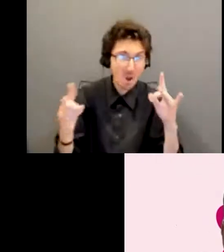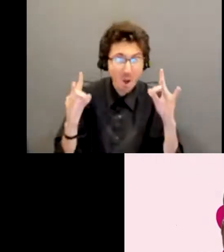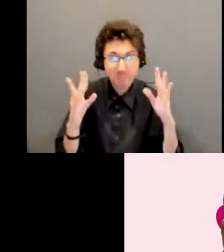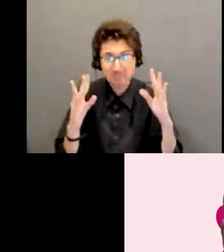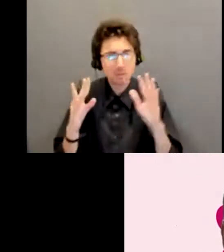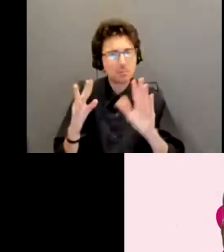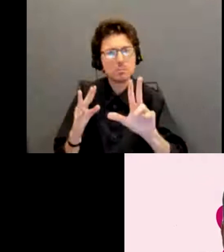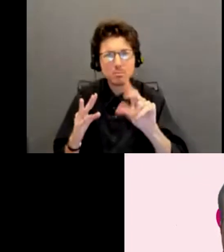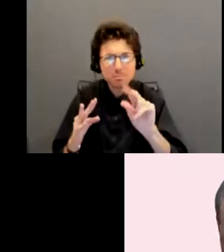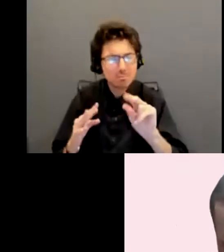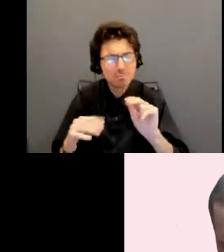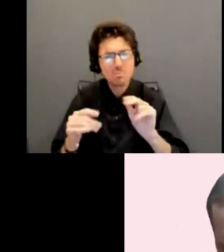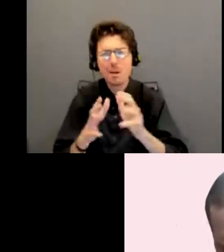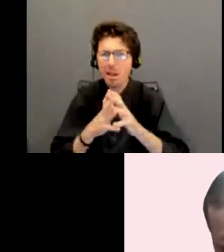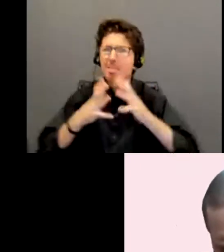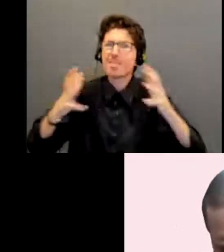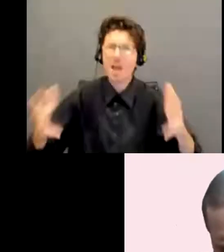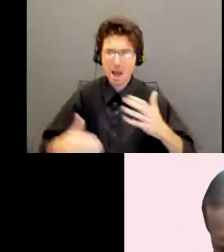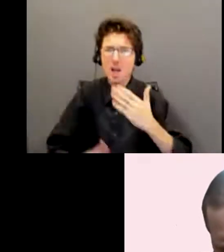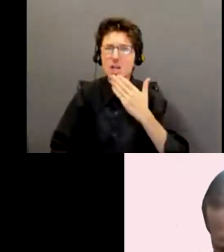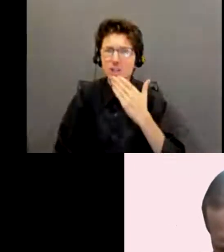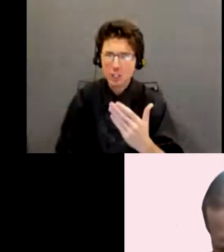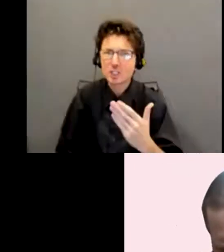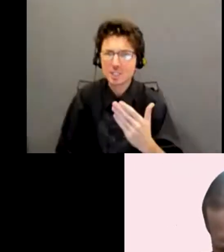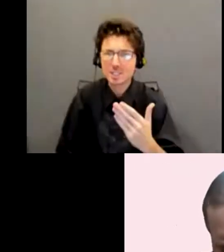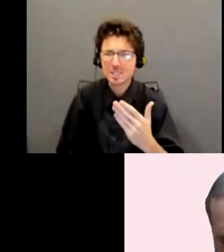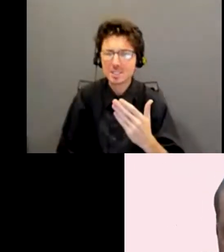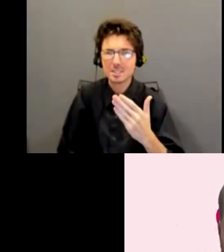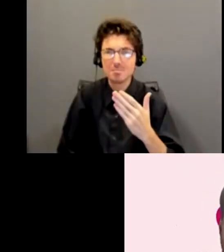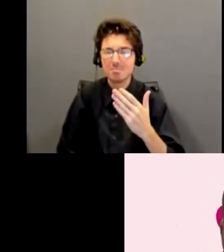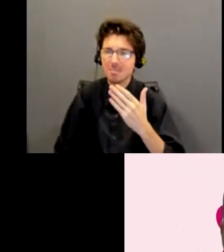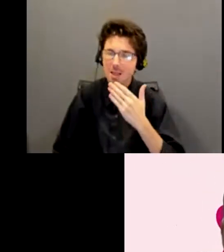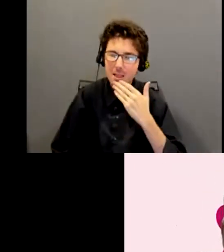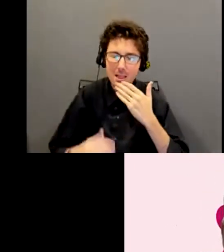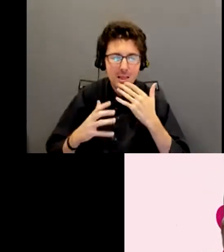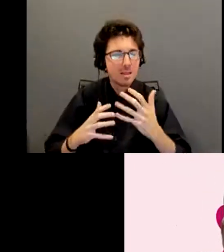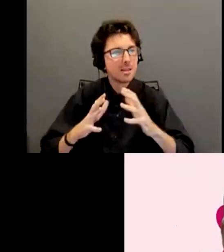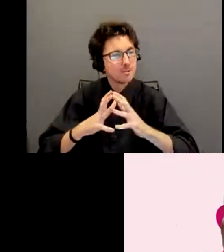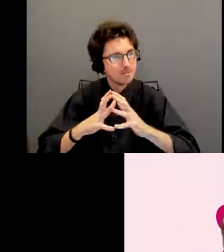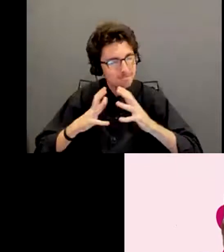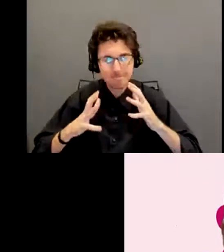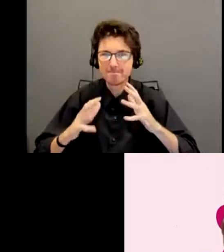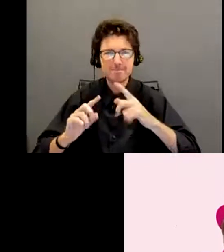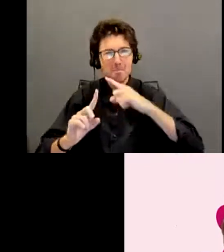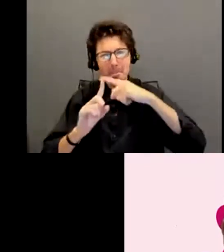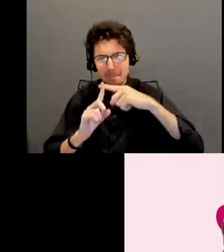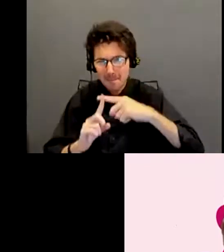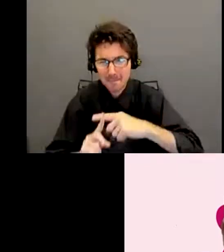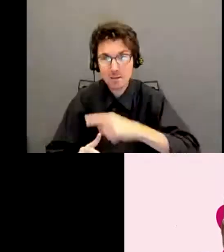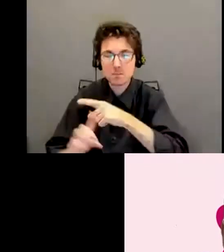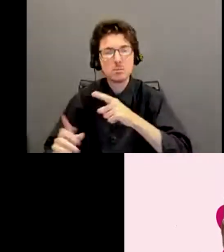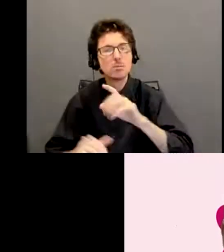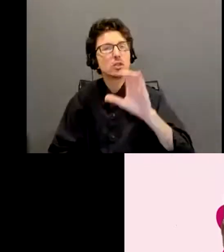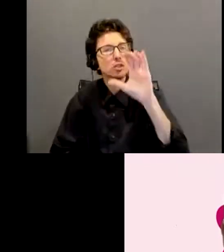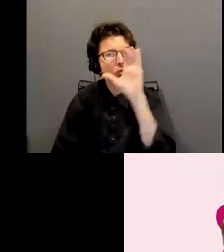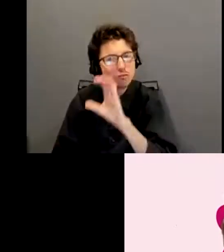good, and you need just to try to look for it and search.